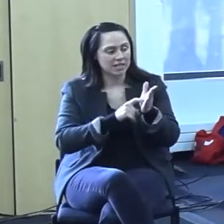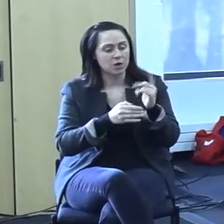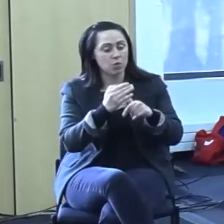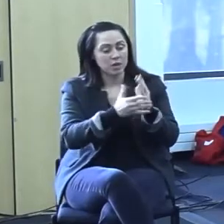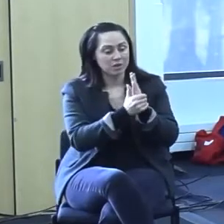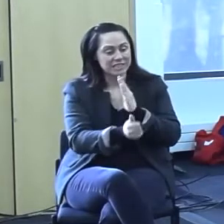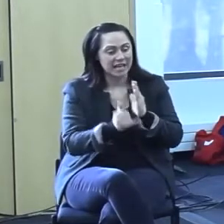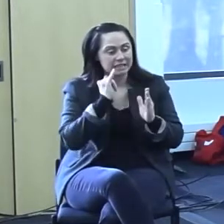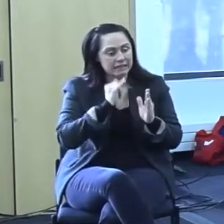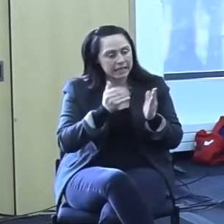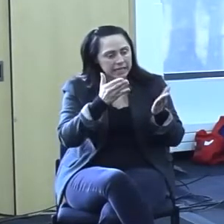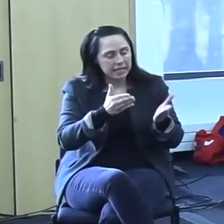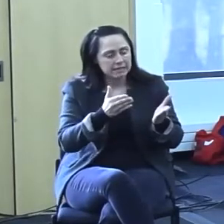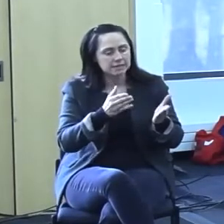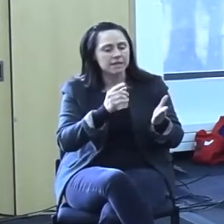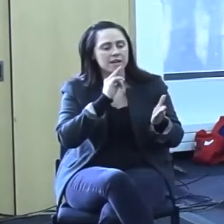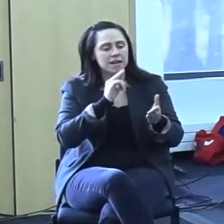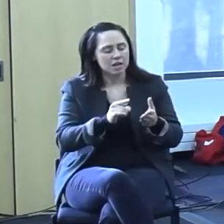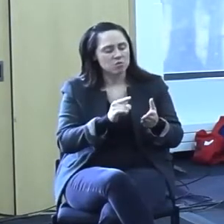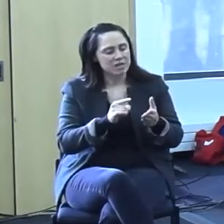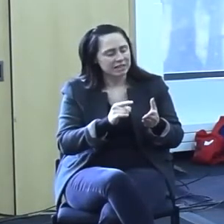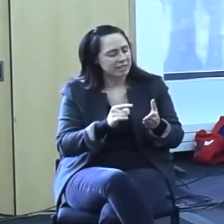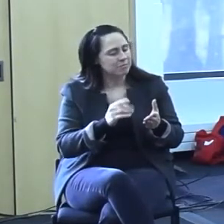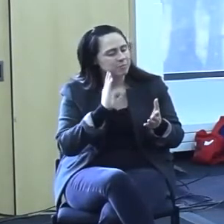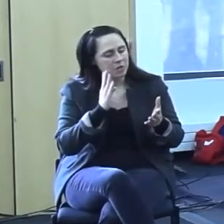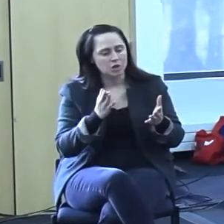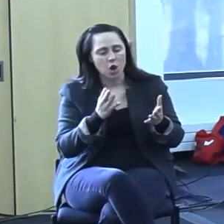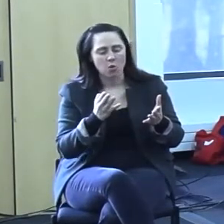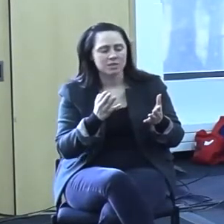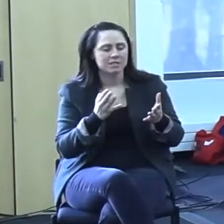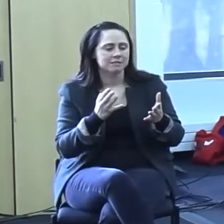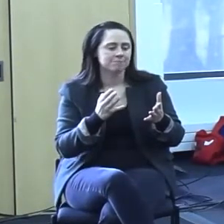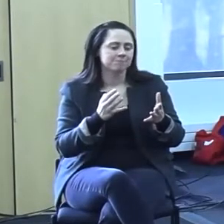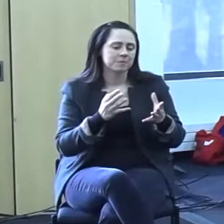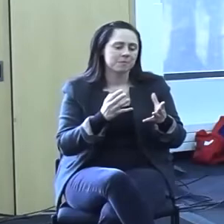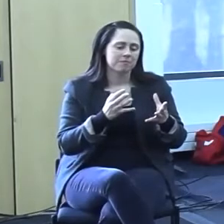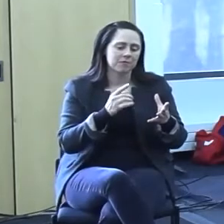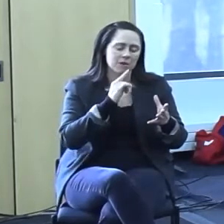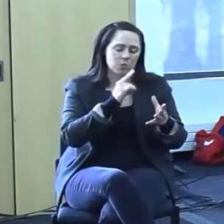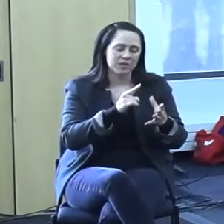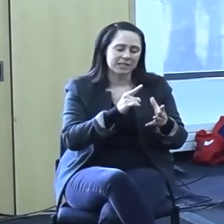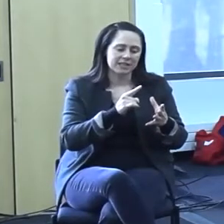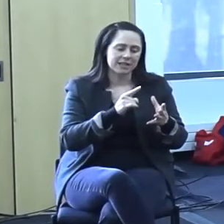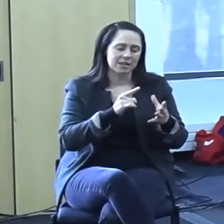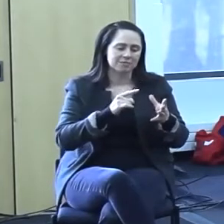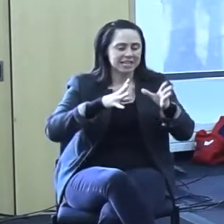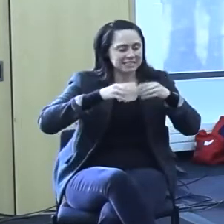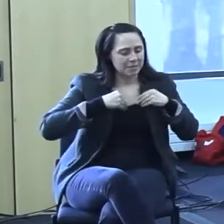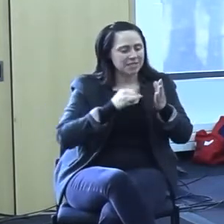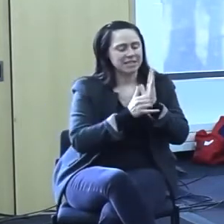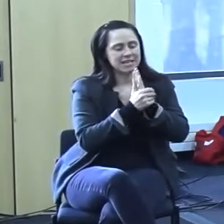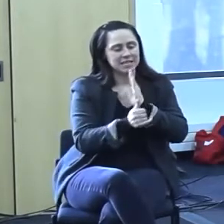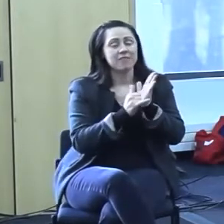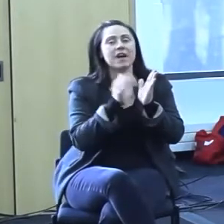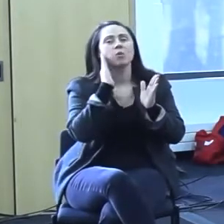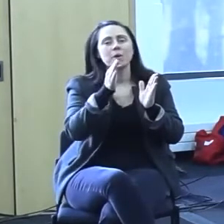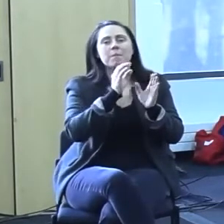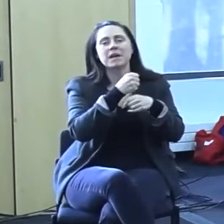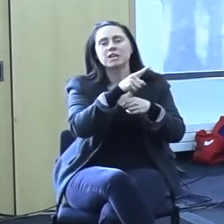your talent is and embracing that talent, especially in a college level, that's what's going to make you successful in life. So instead